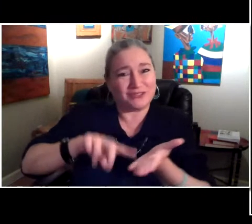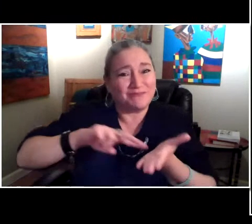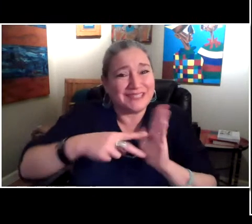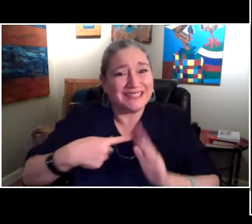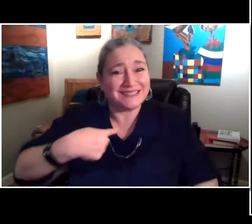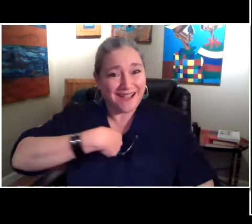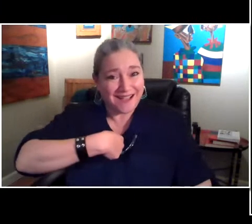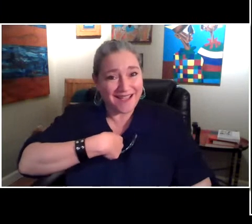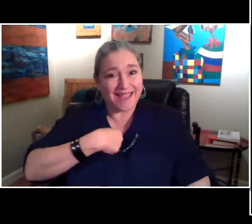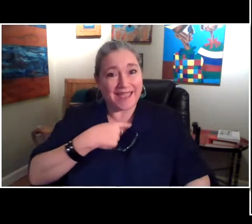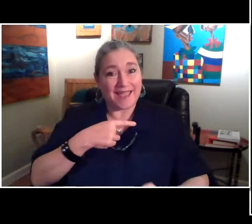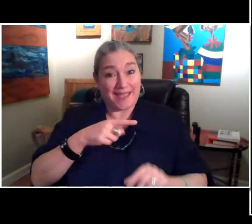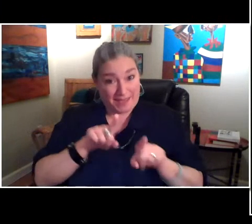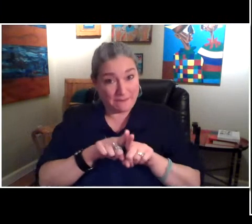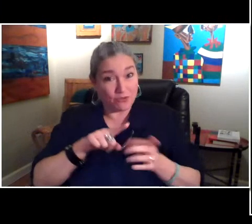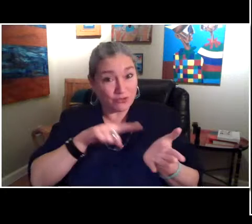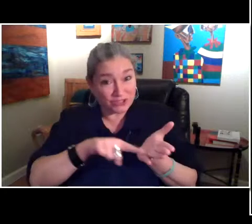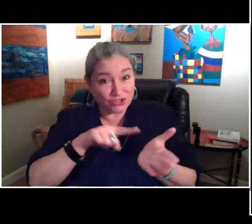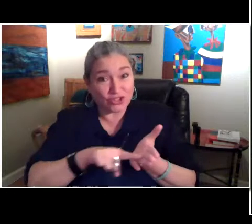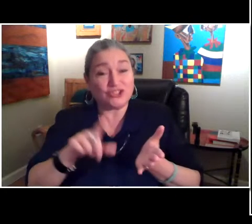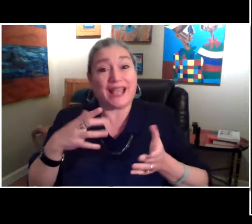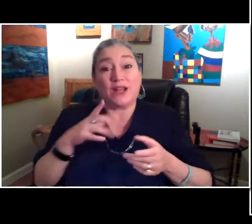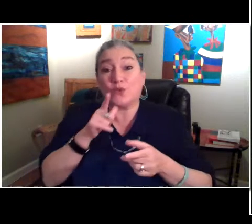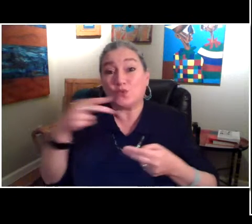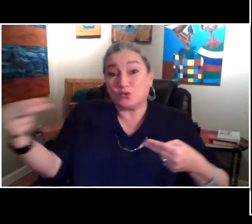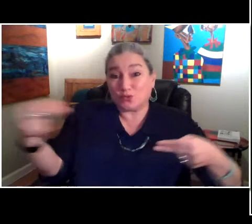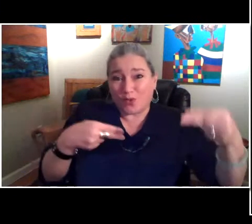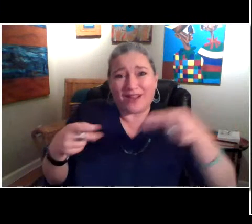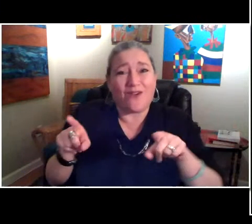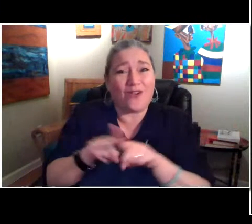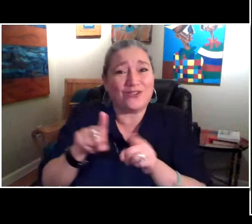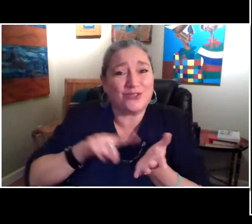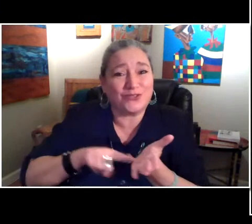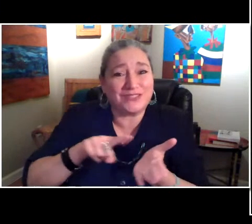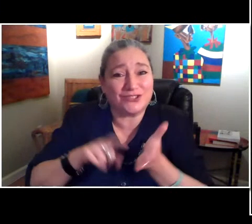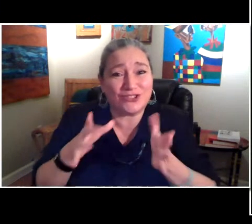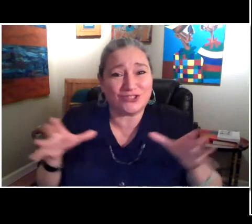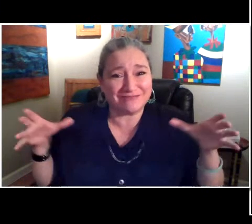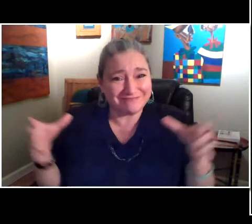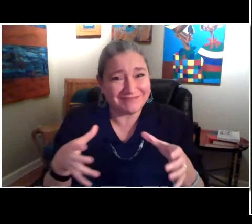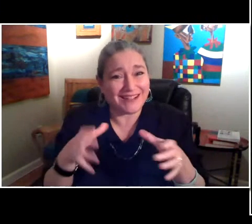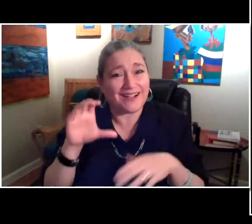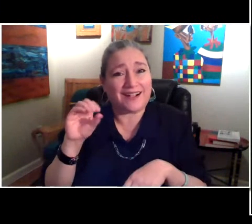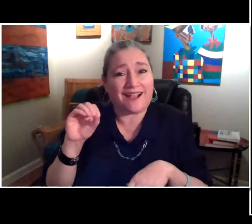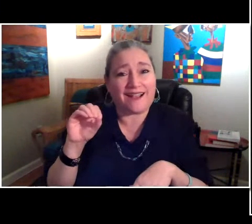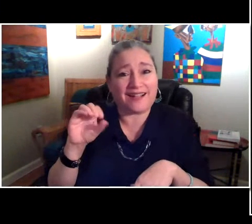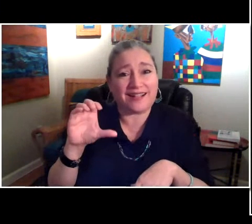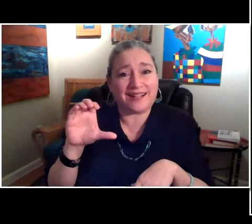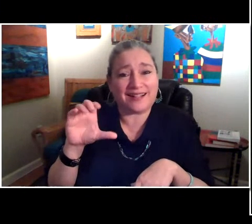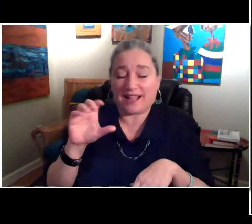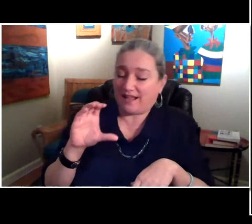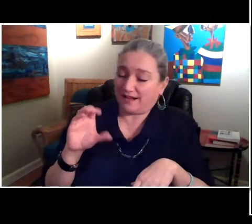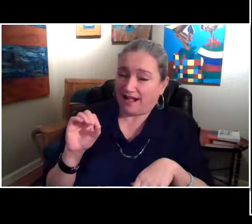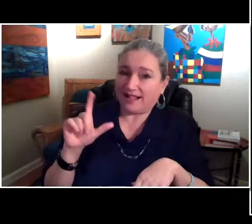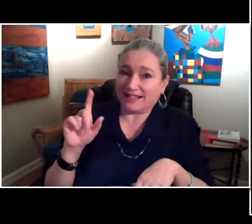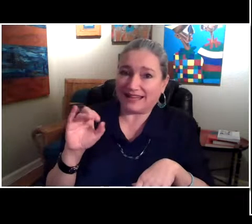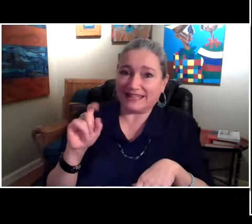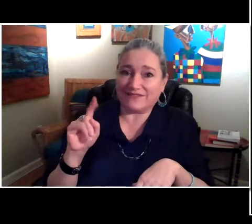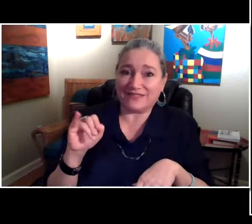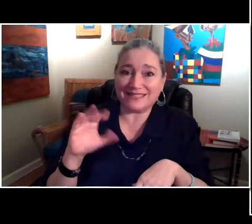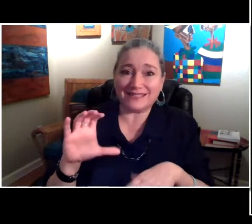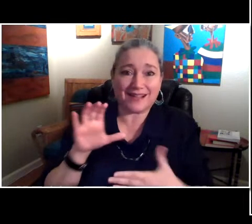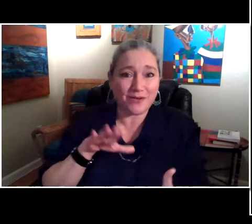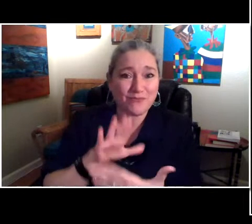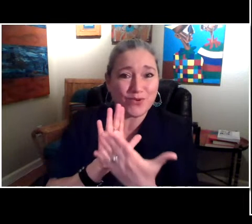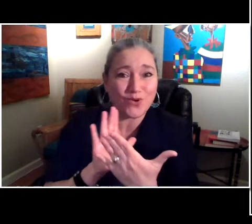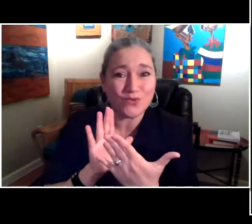the deaf experience. And for me, that meant participatory action research. That meant